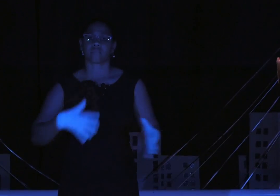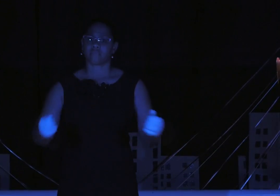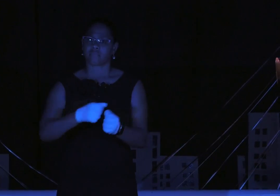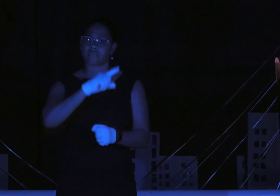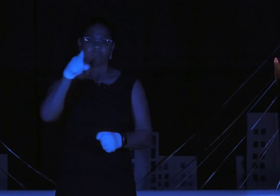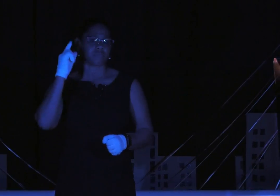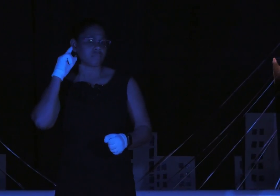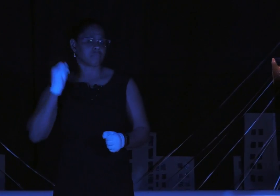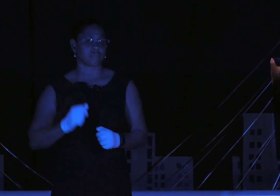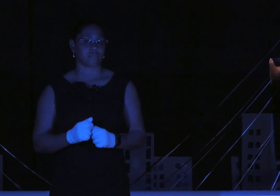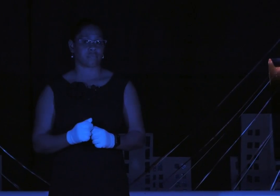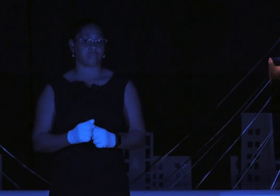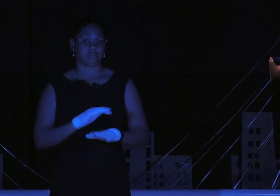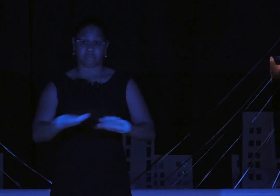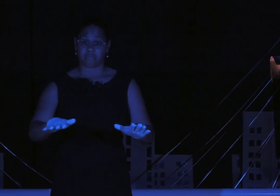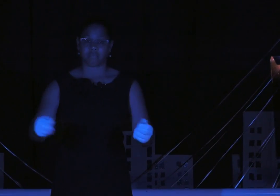ears, but with your eyes.